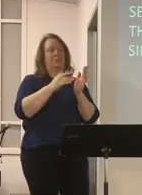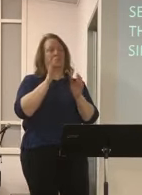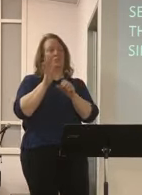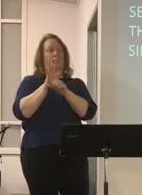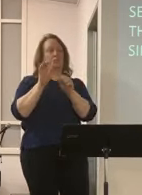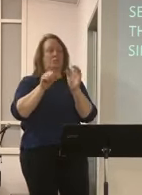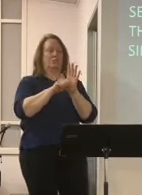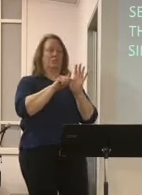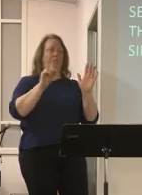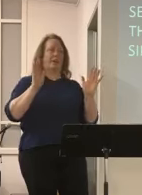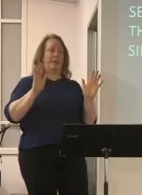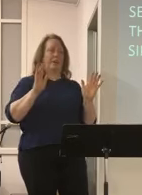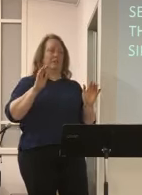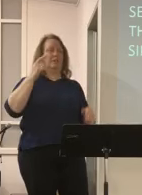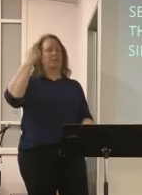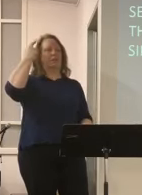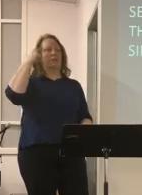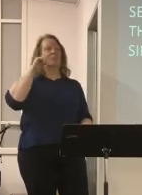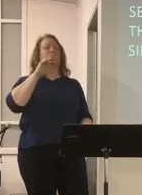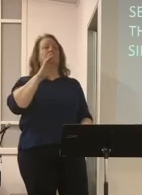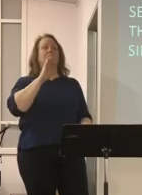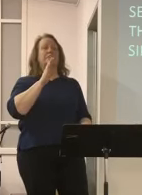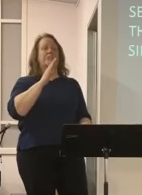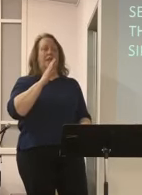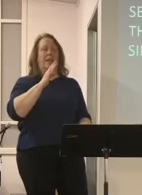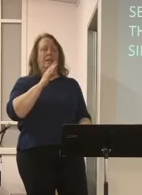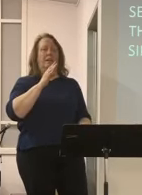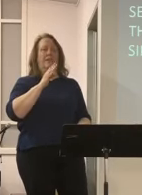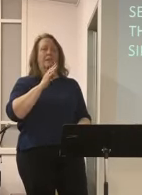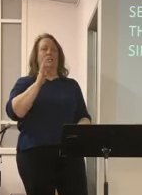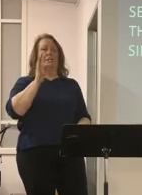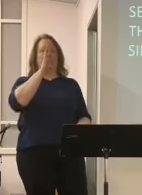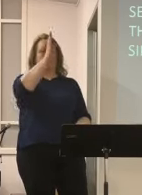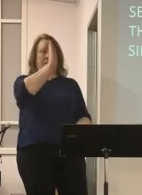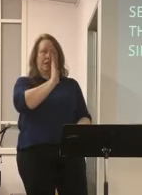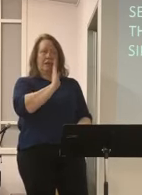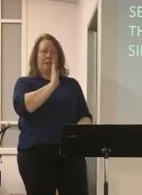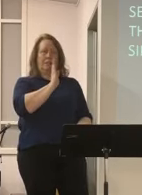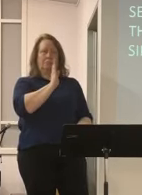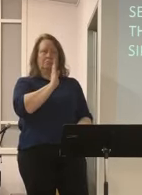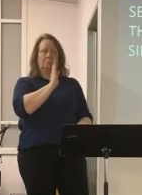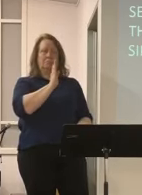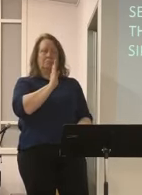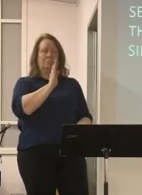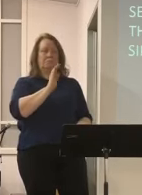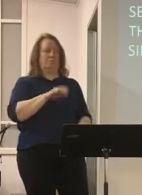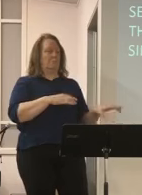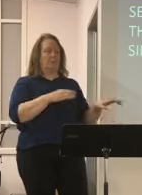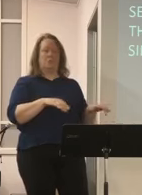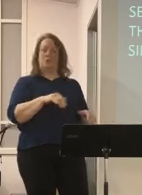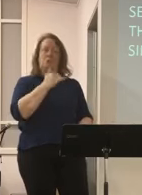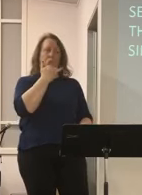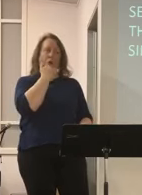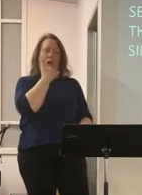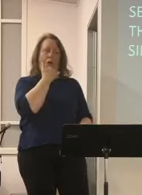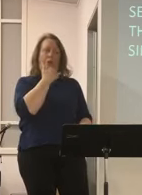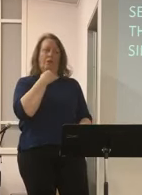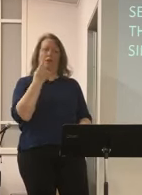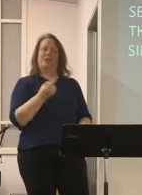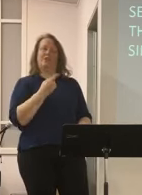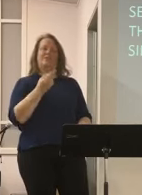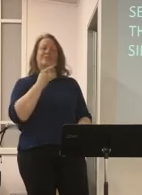Jesus got crucified for saying he was God. He didn't do anything wrong. He